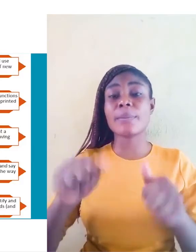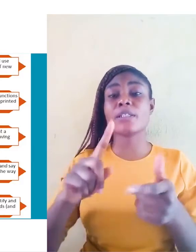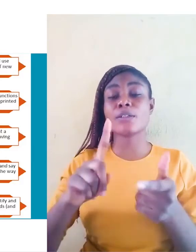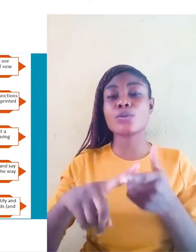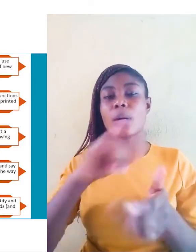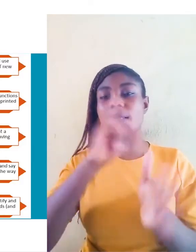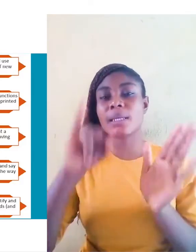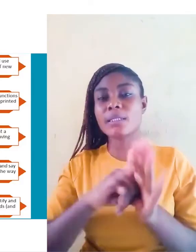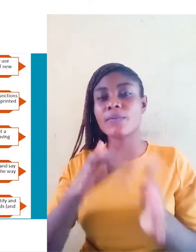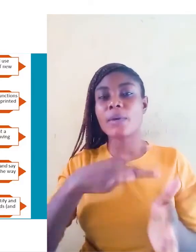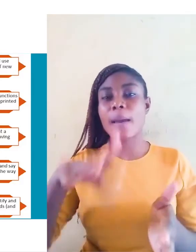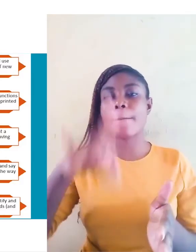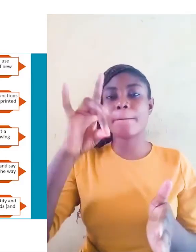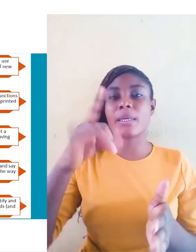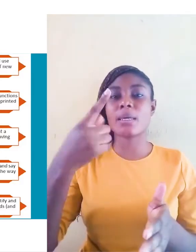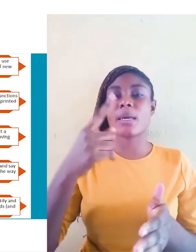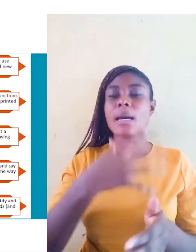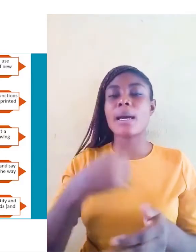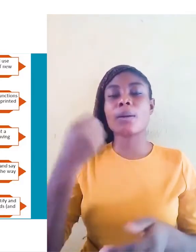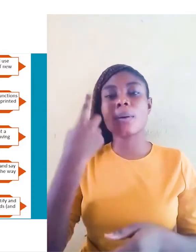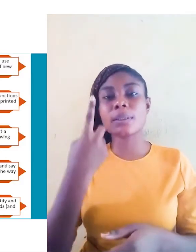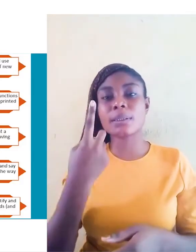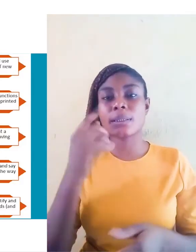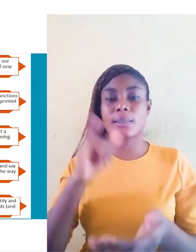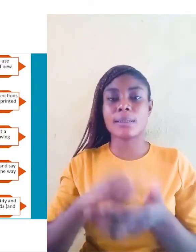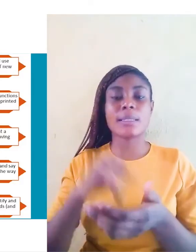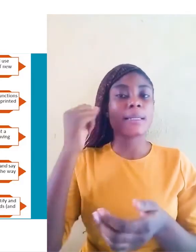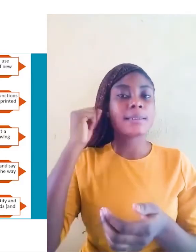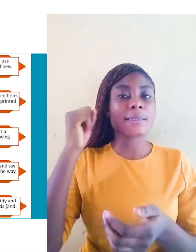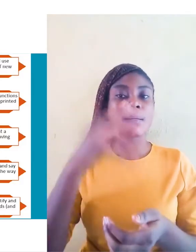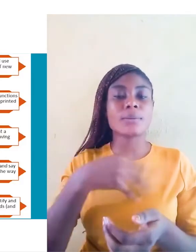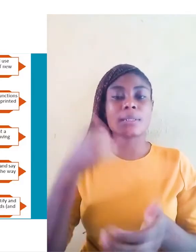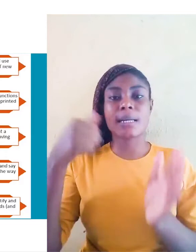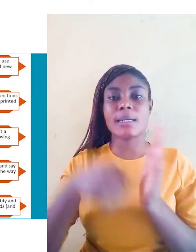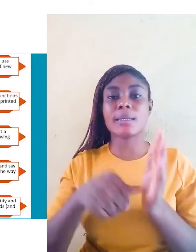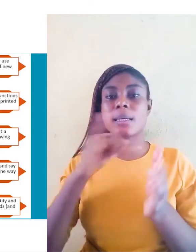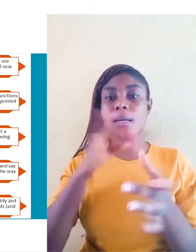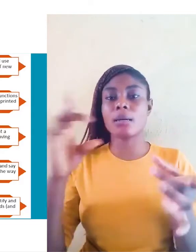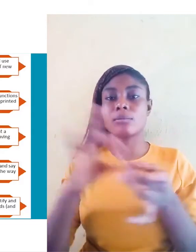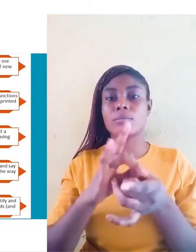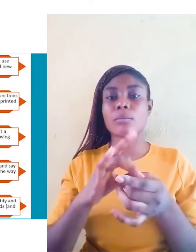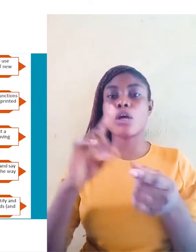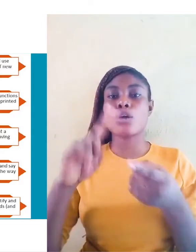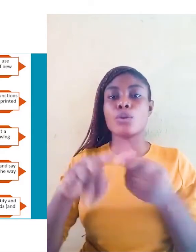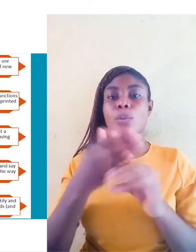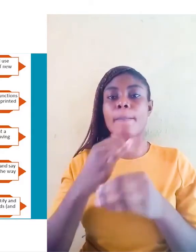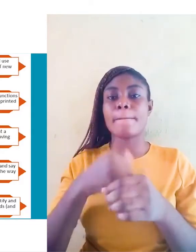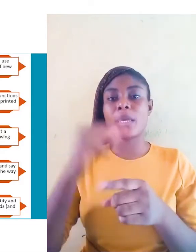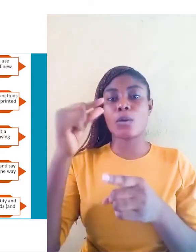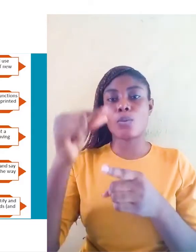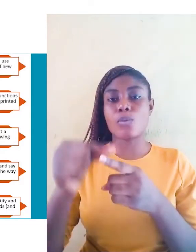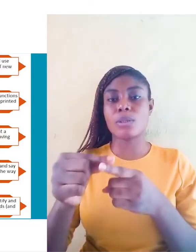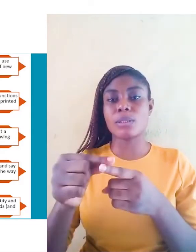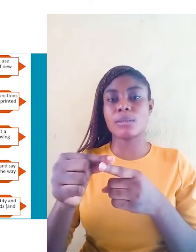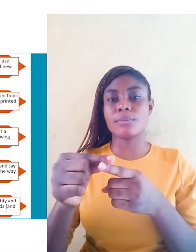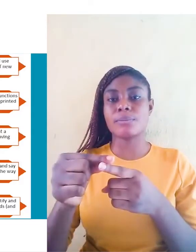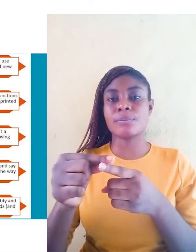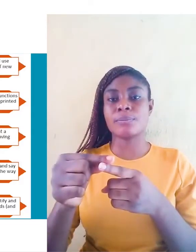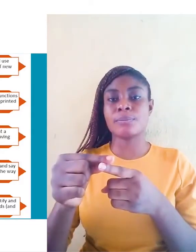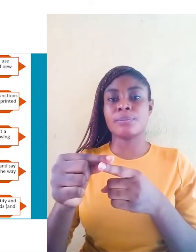manipulate sounds and the understanding that sounds and letters are combined to make words.